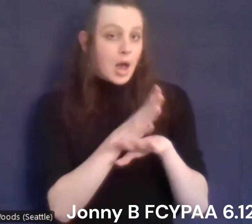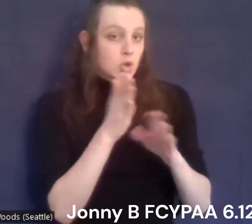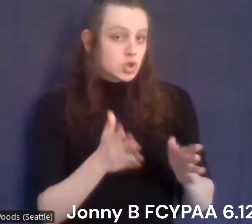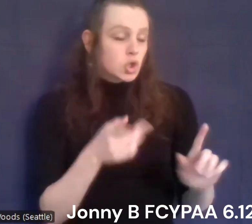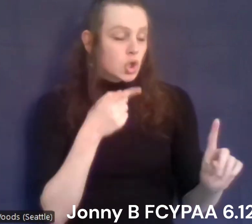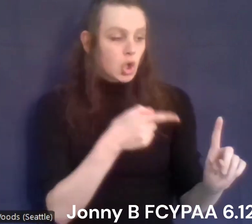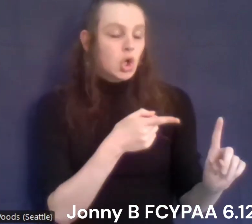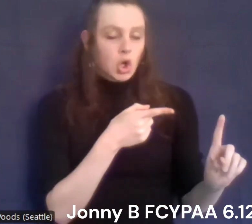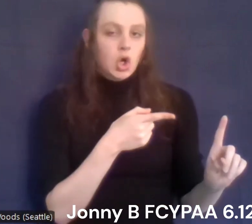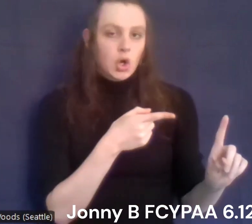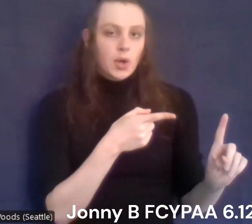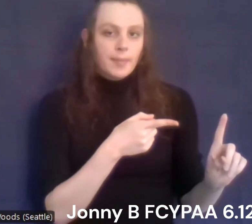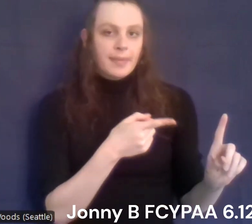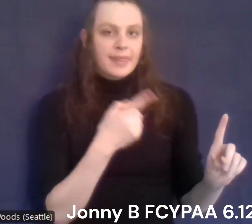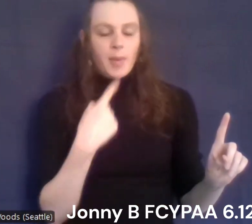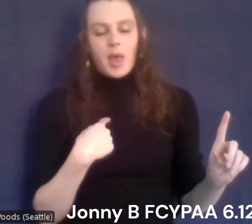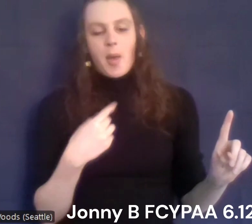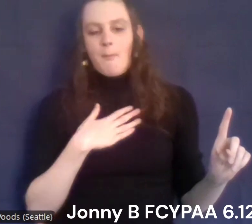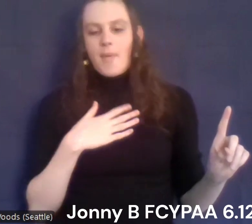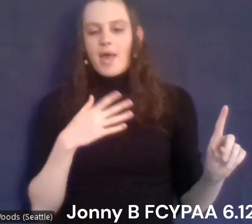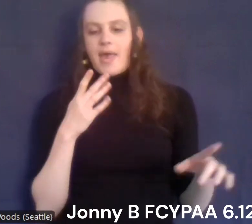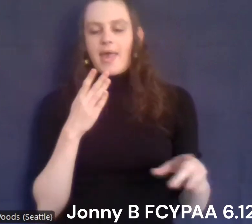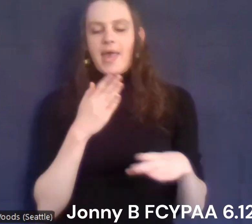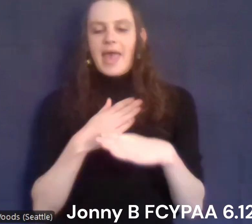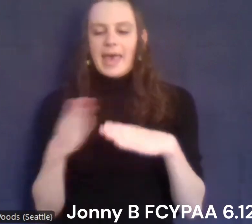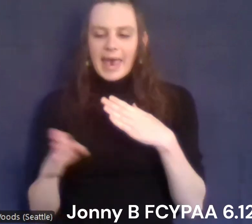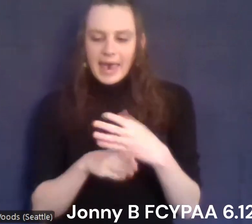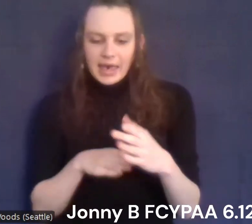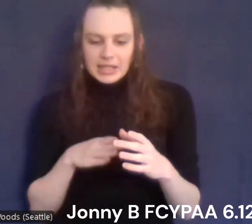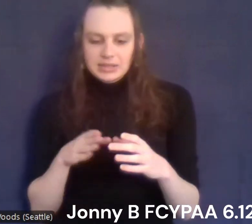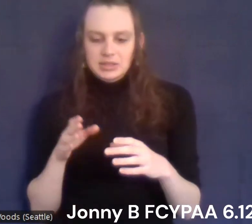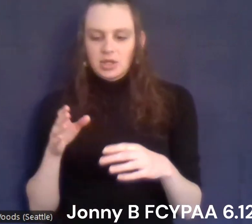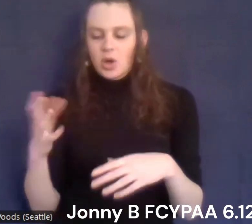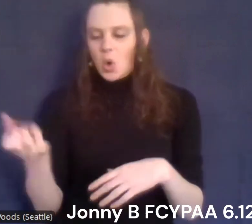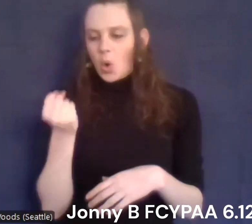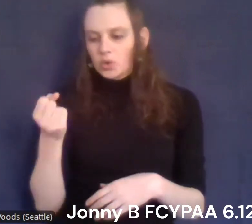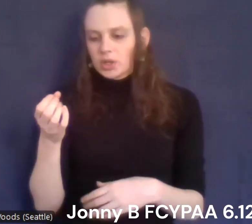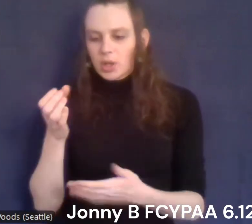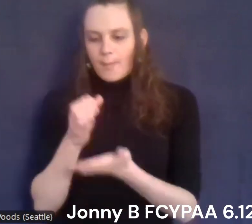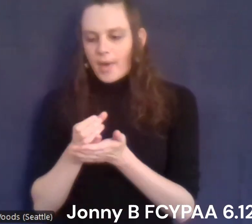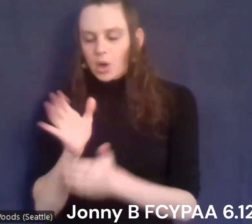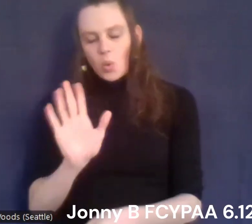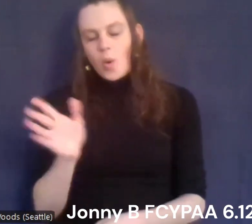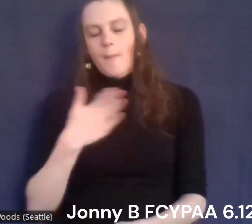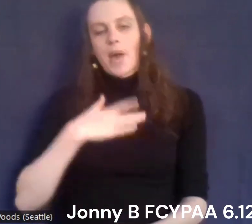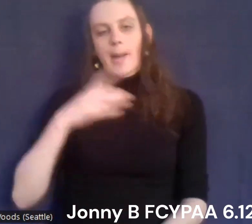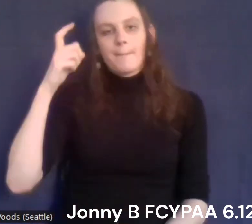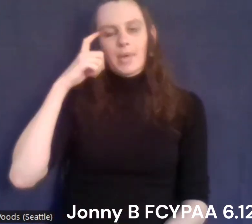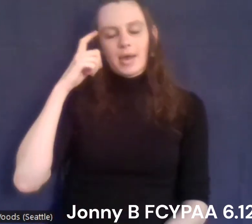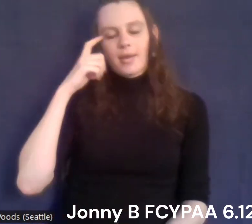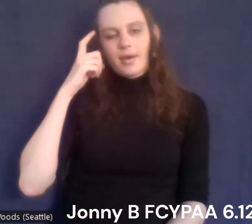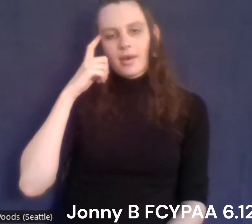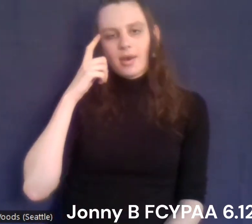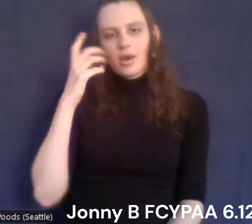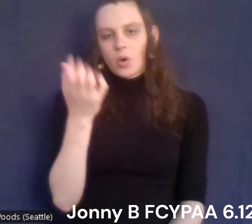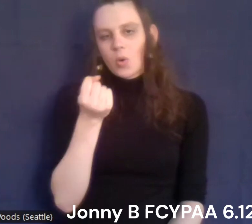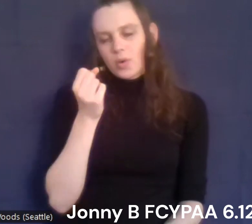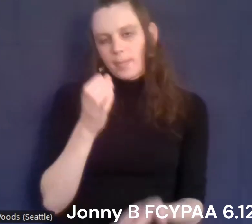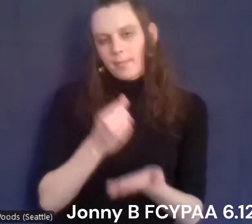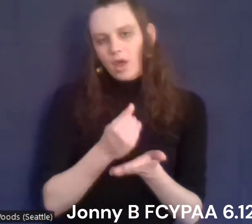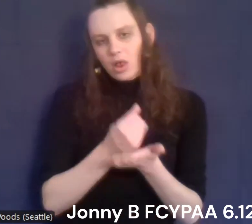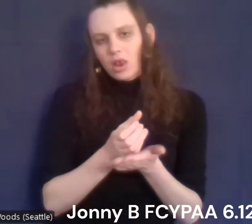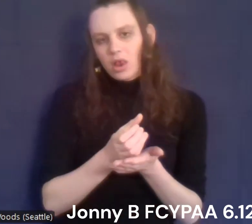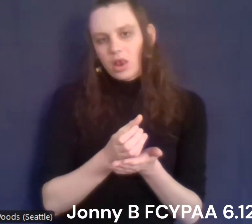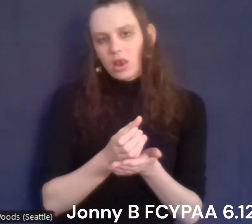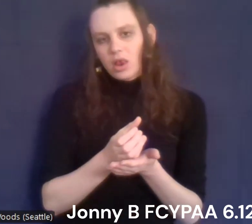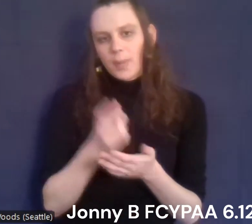my hand wasn't wrapped around a bottle, my mind was. And that was very true for me at all times.